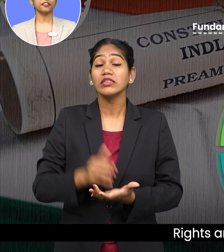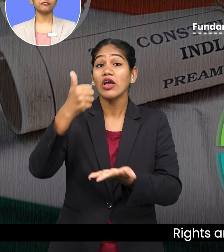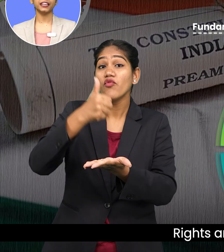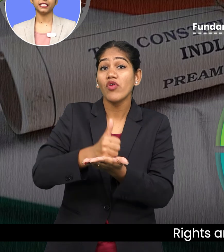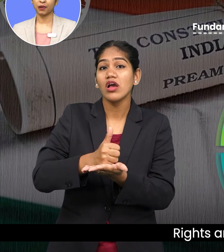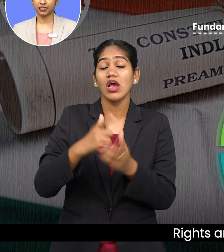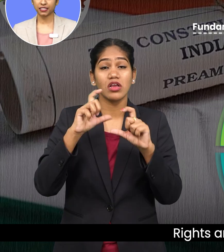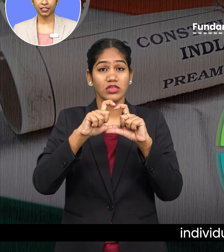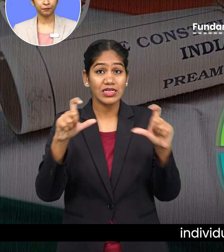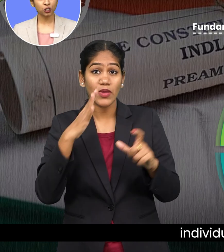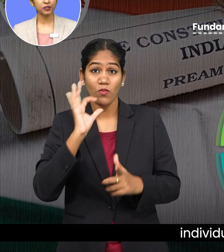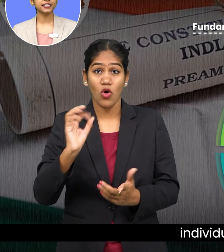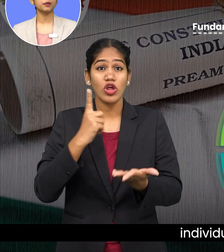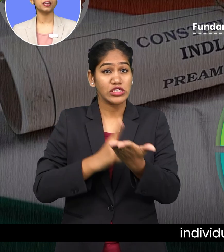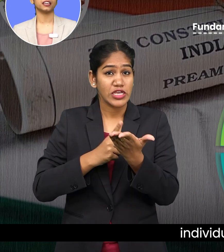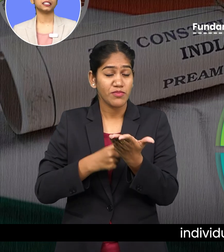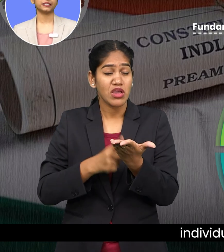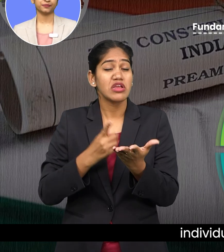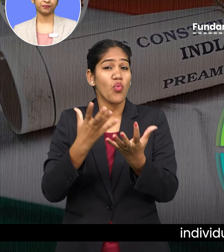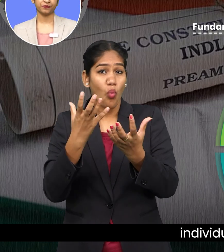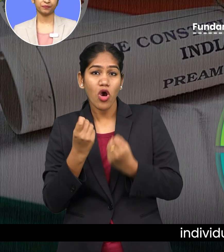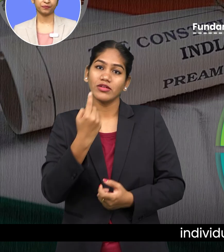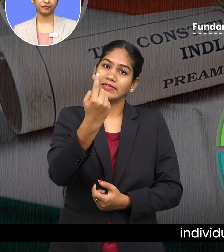Rights are fair demands individuals can make.